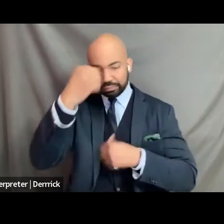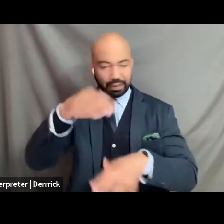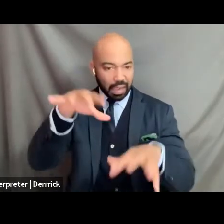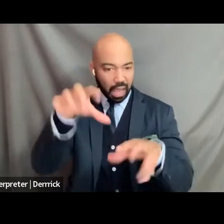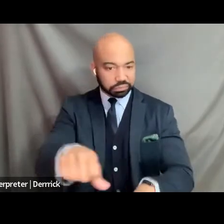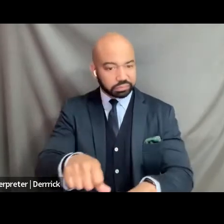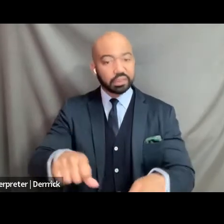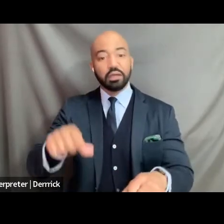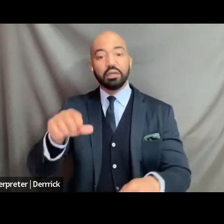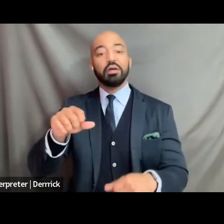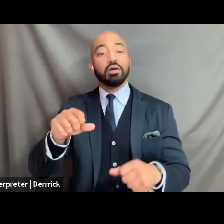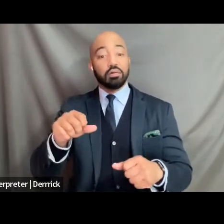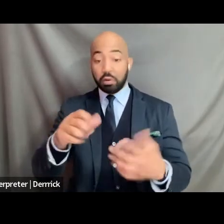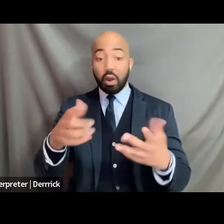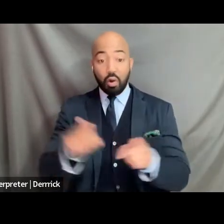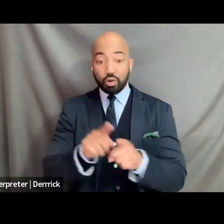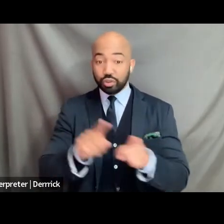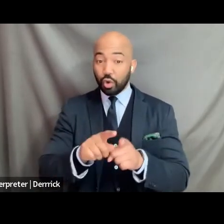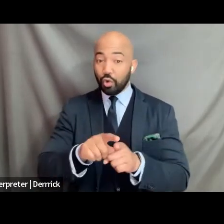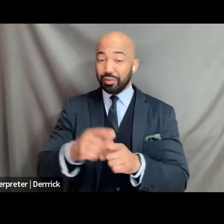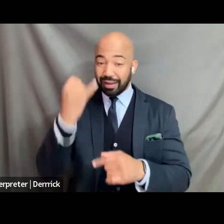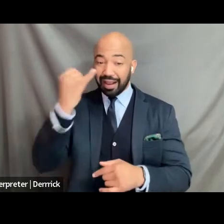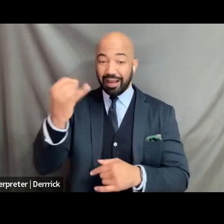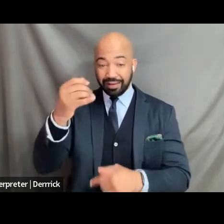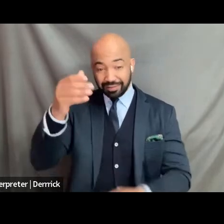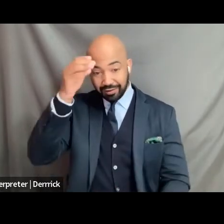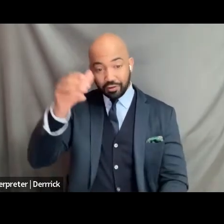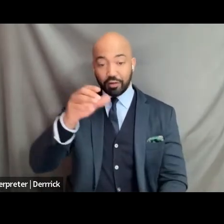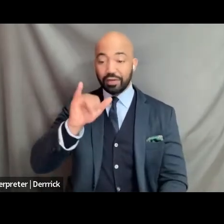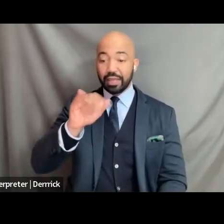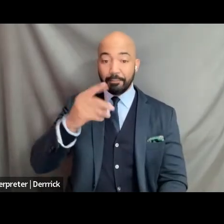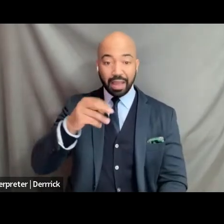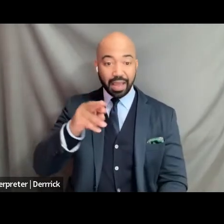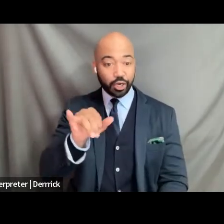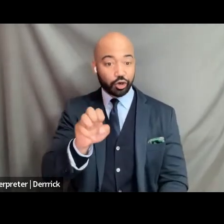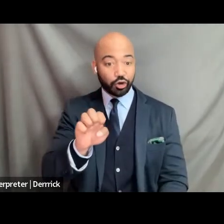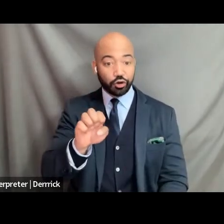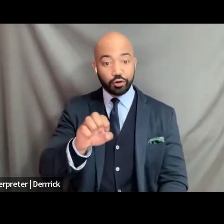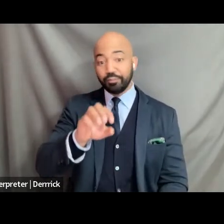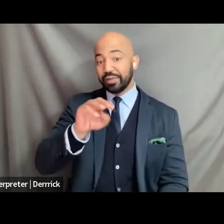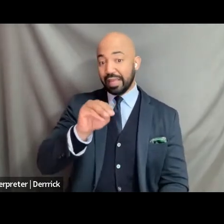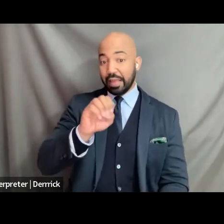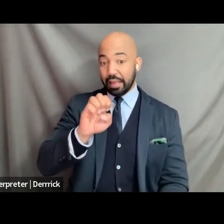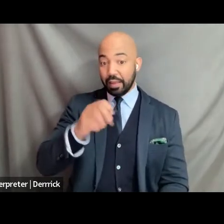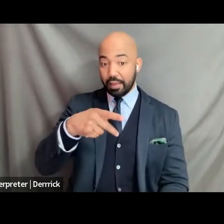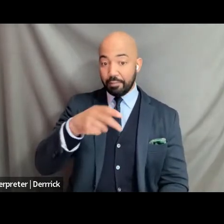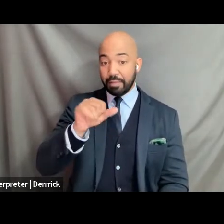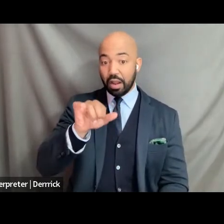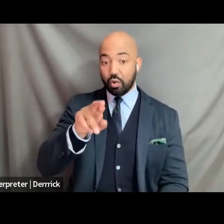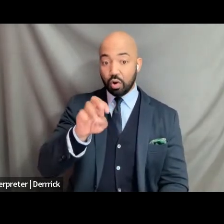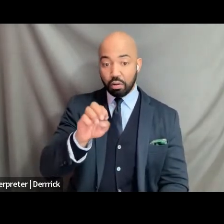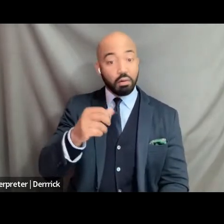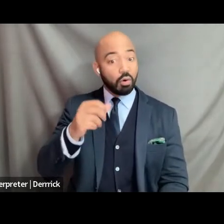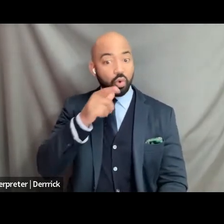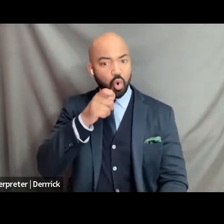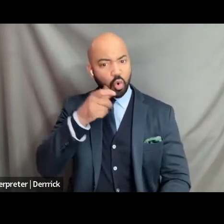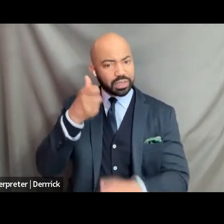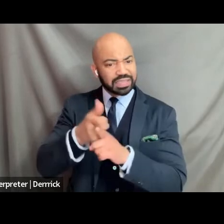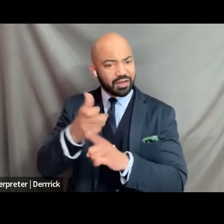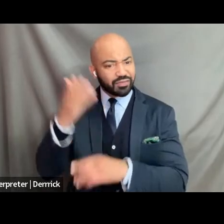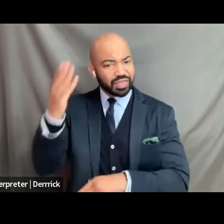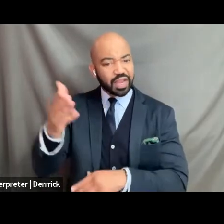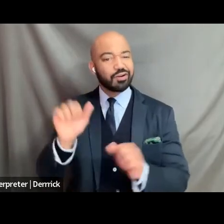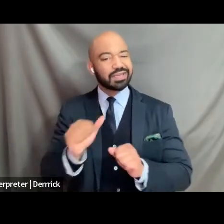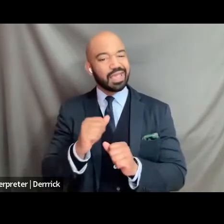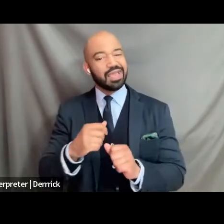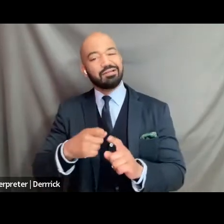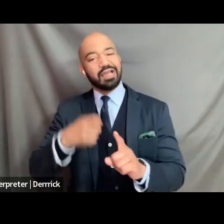but who is present in these positions who is able to exercise power who is able to influence the